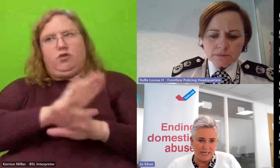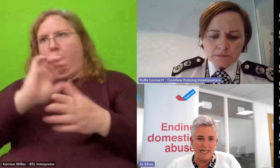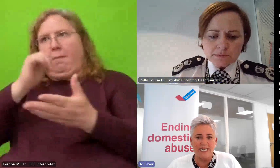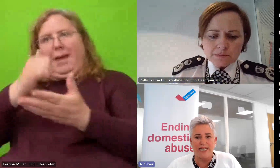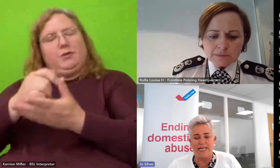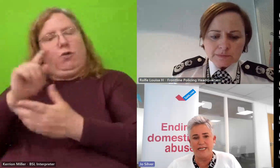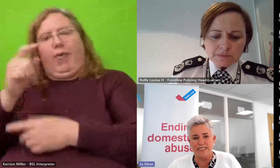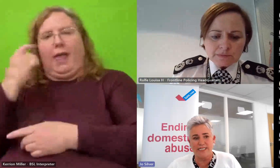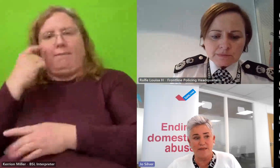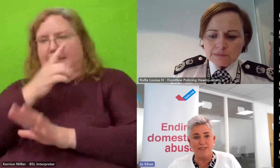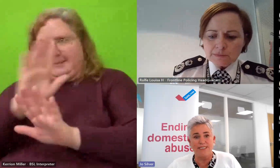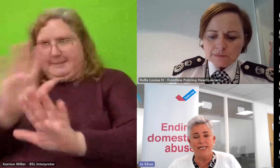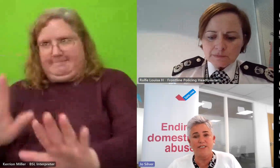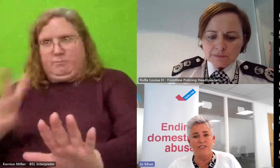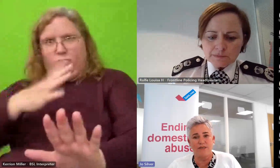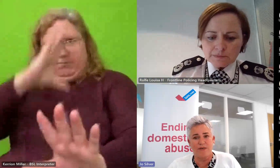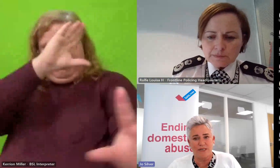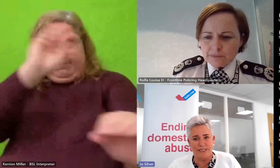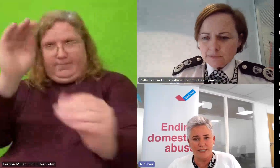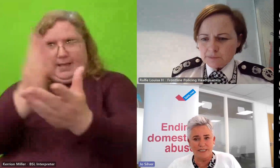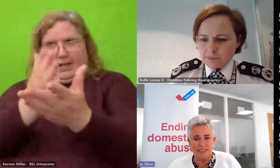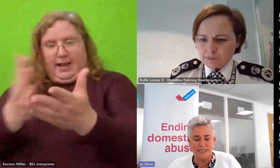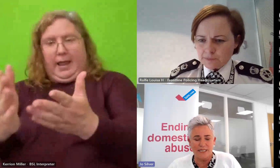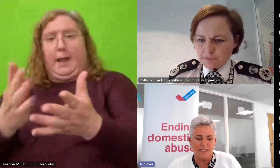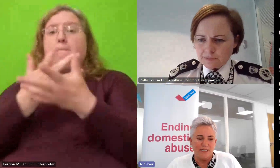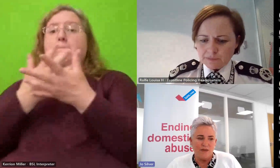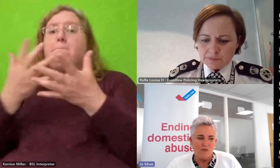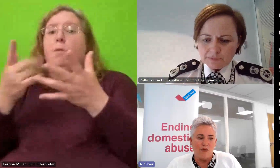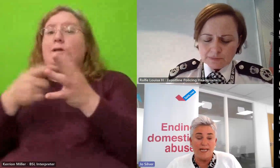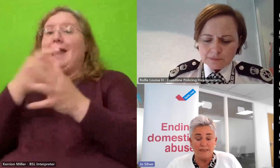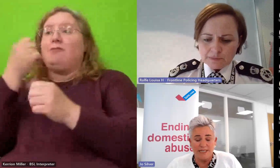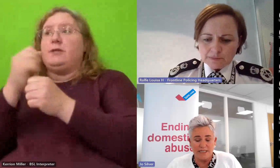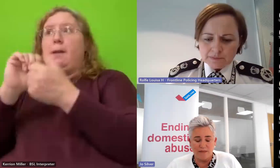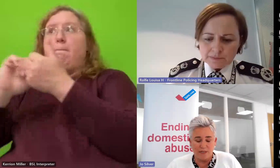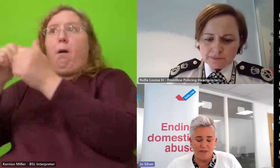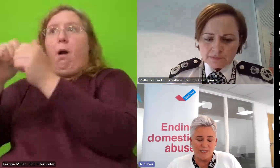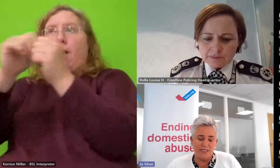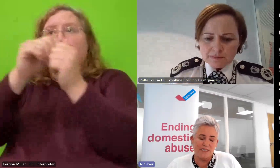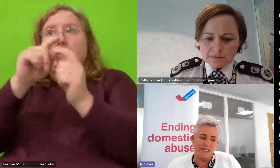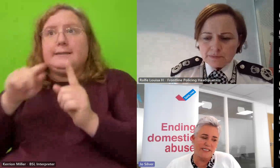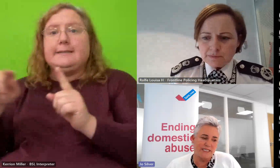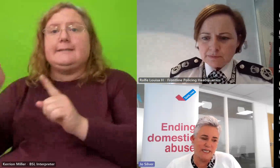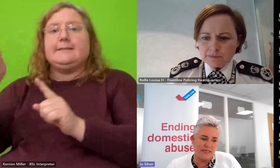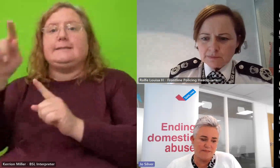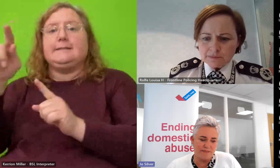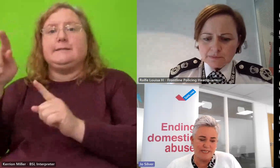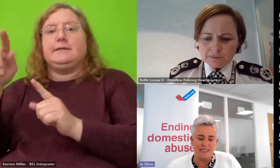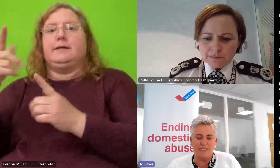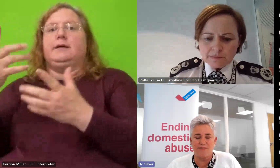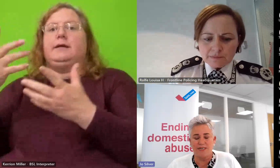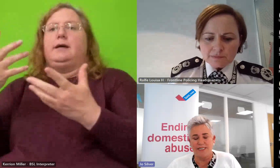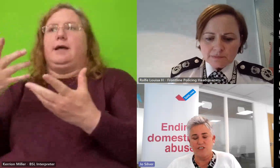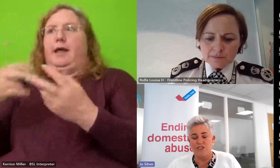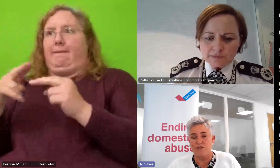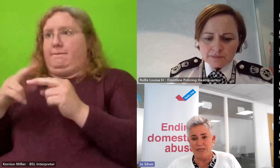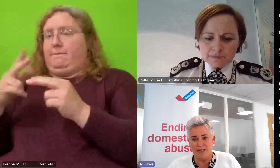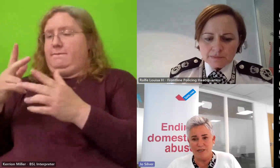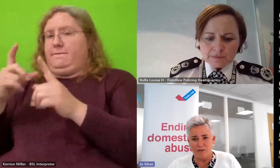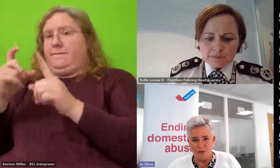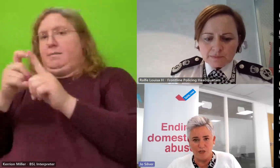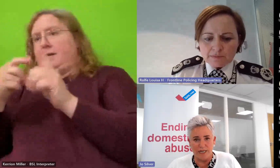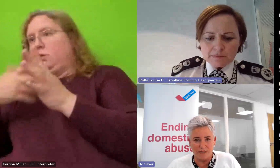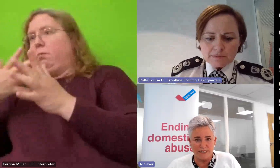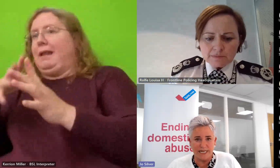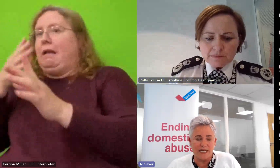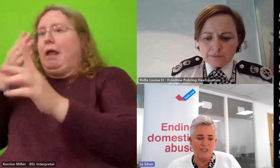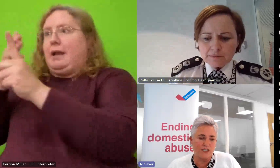be very clear here and say multi-agency partners, where domestic abuse is identified, should